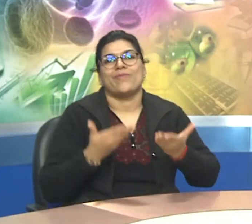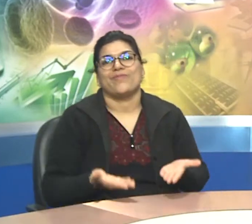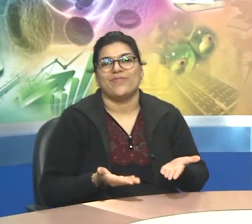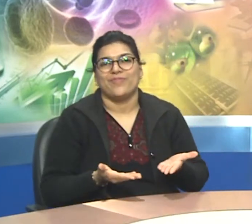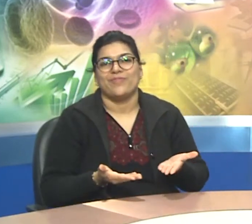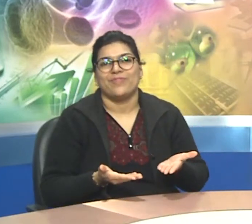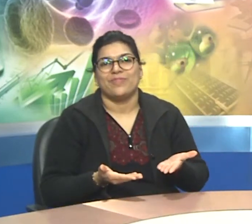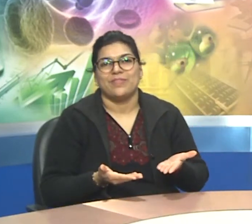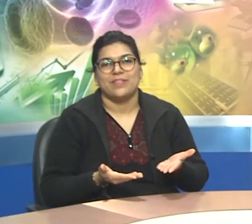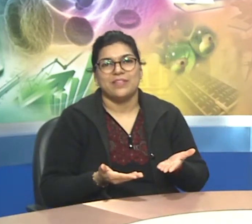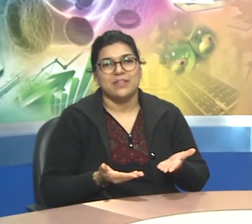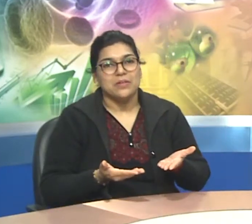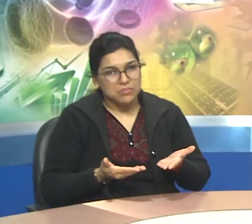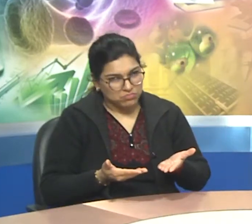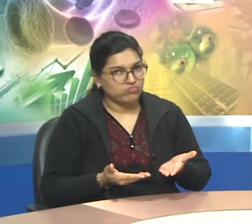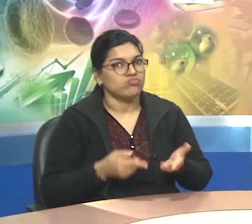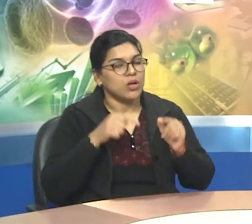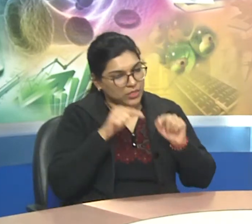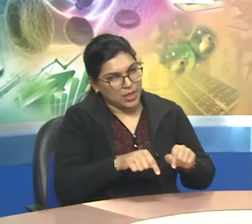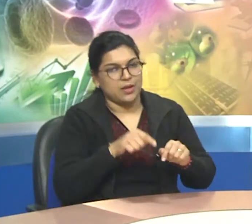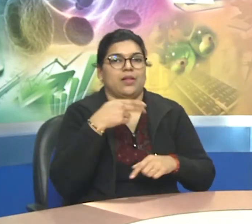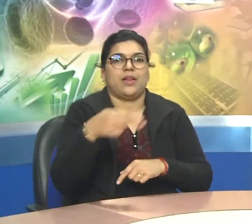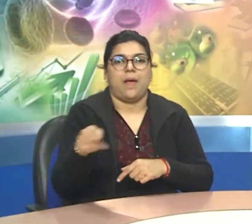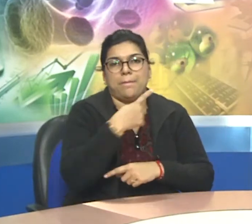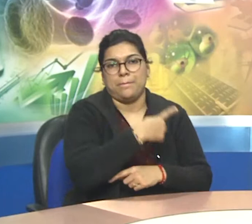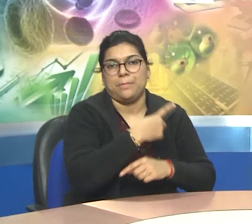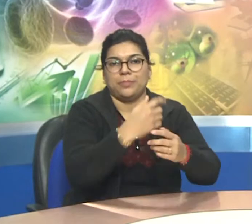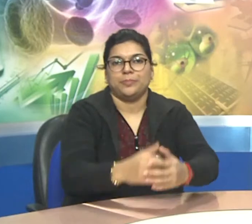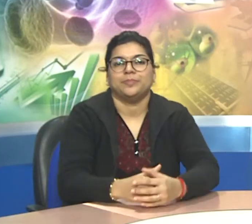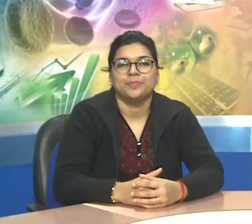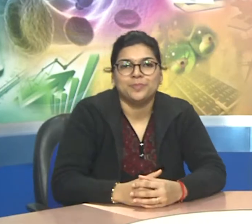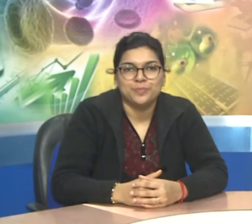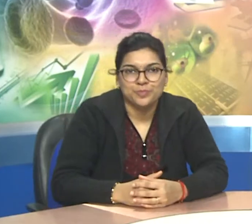which we get by the method of recycling.